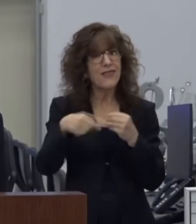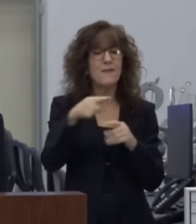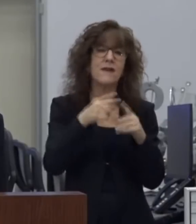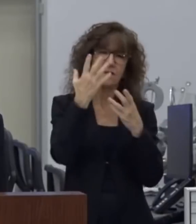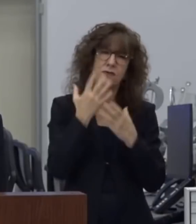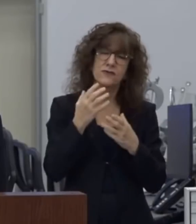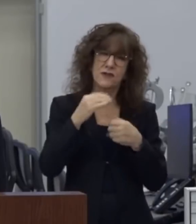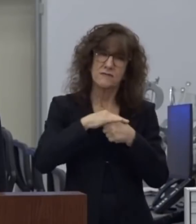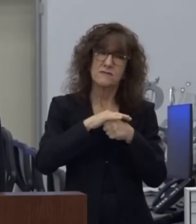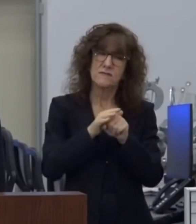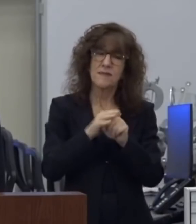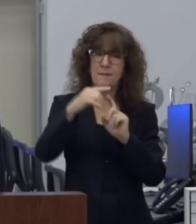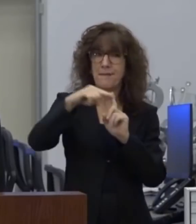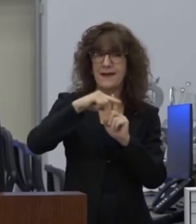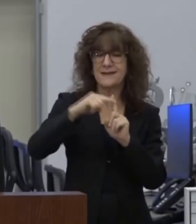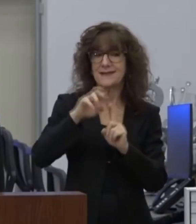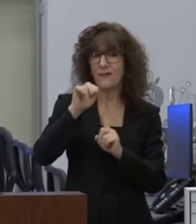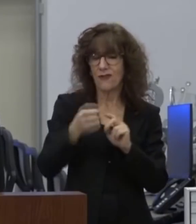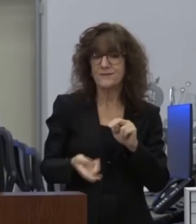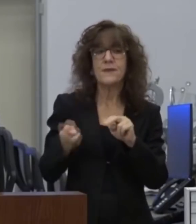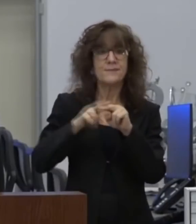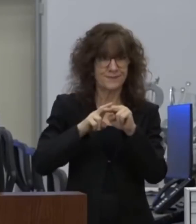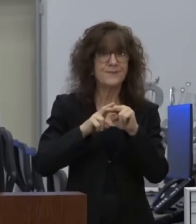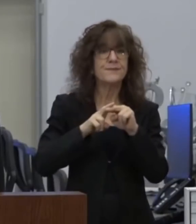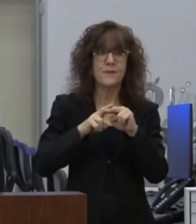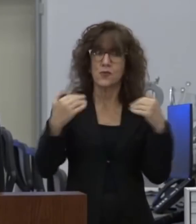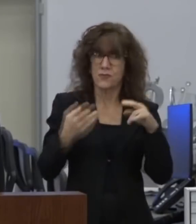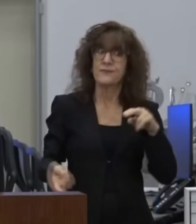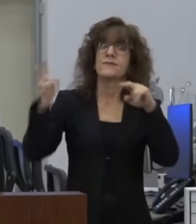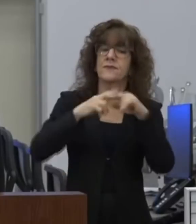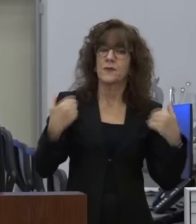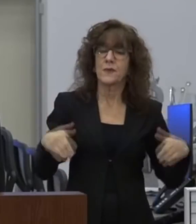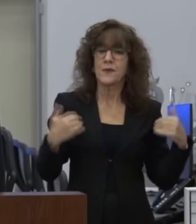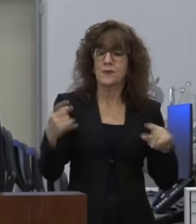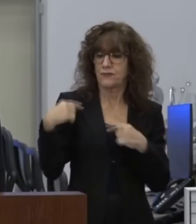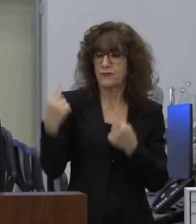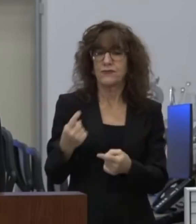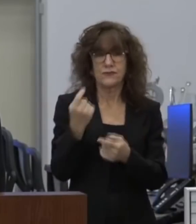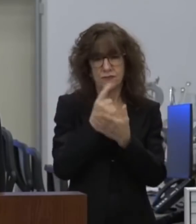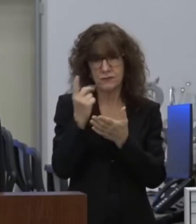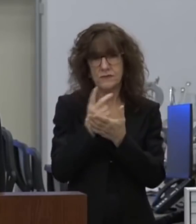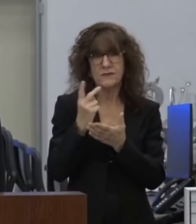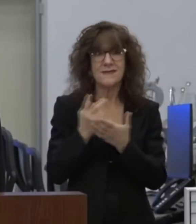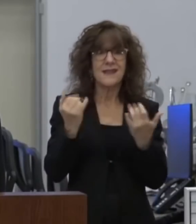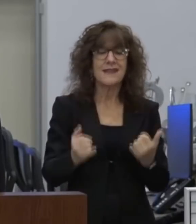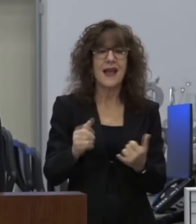our COVID-19 positivity rate has risen significantly over the last several weeks. We are now